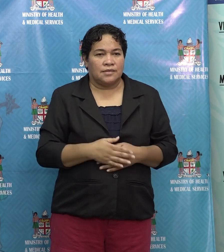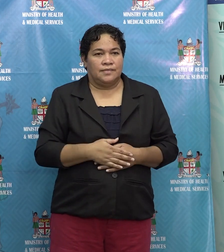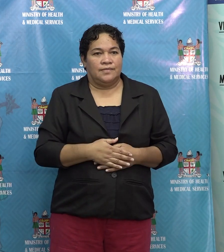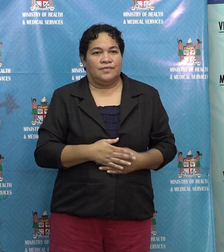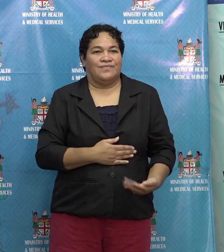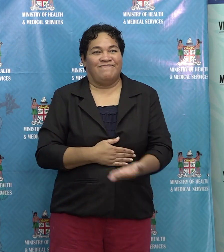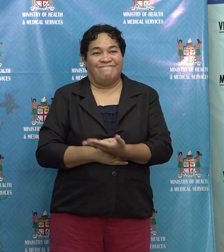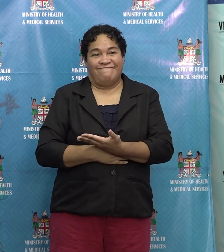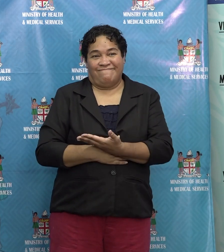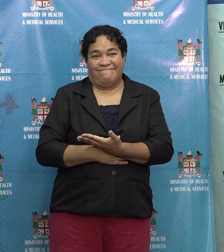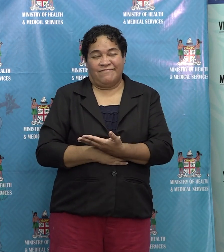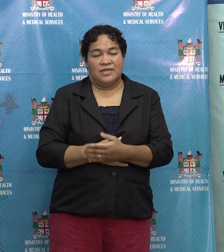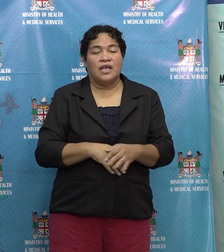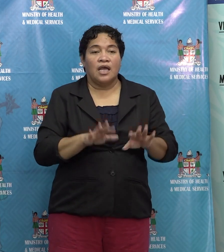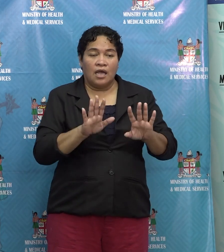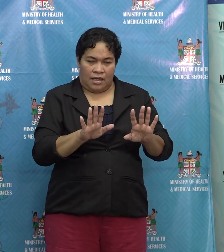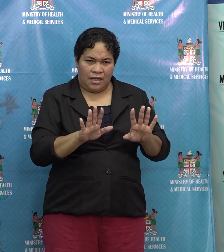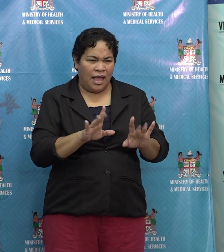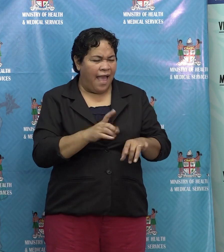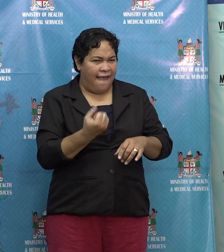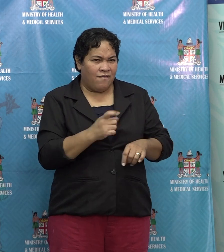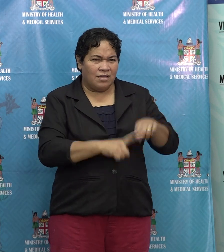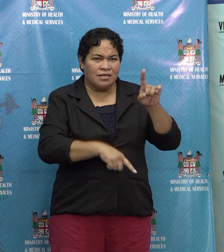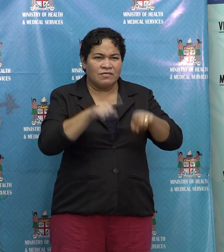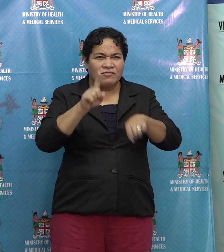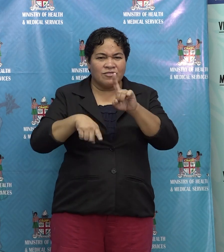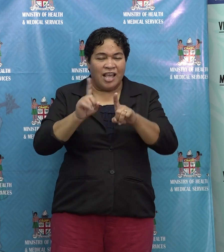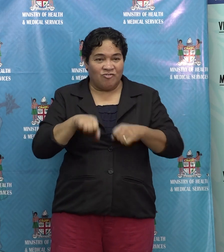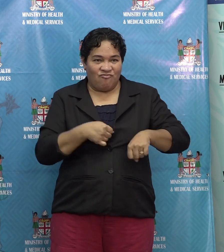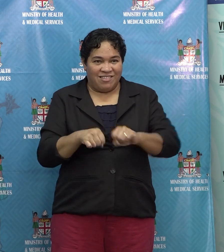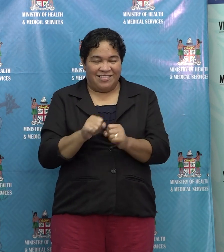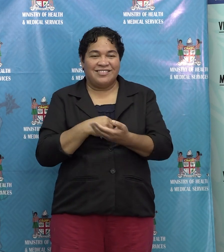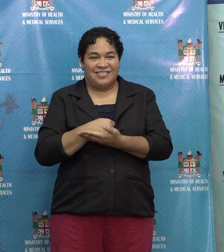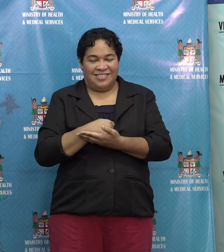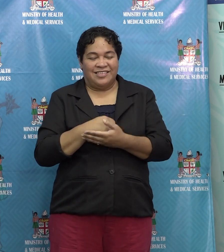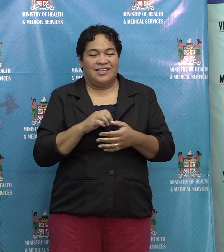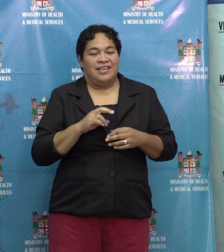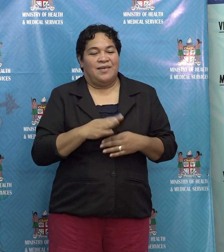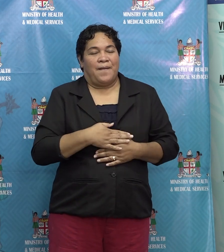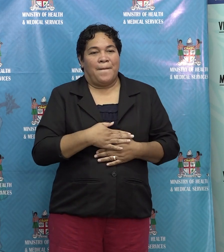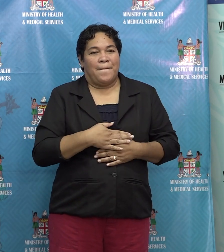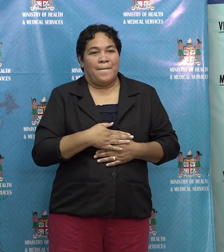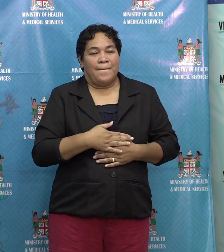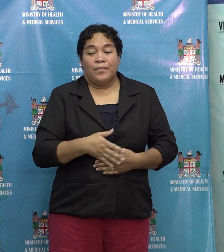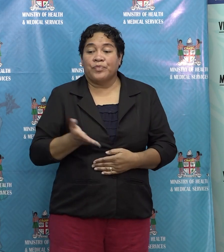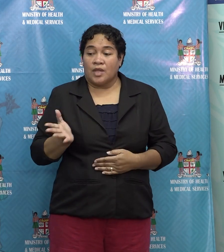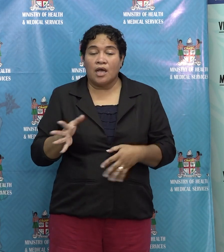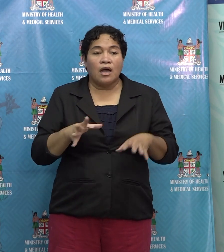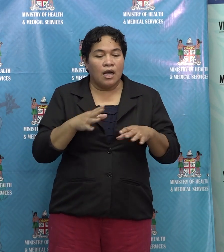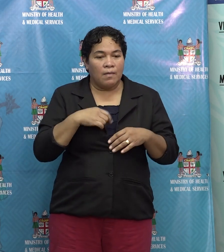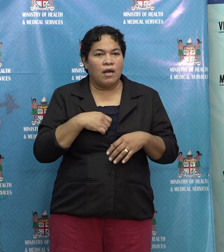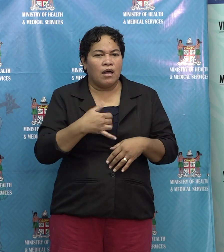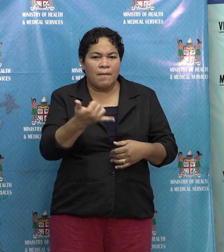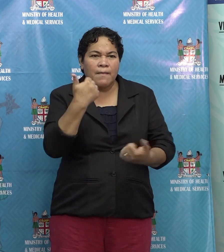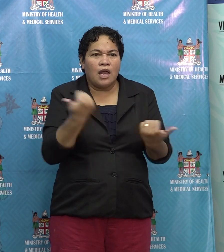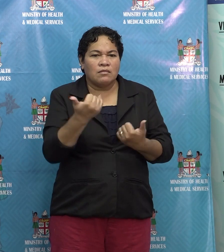There's been a number of different strategies that have been done. I've received a number of calls